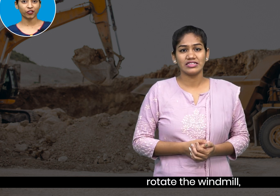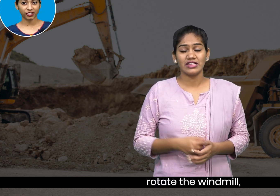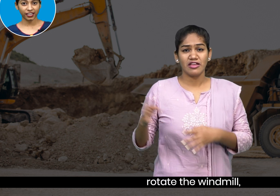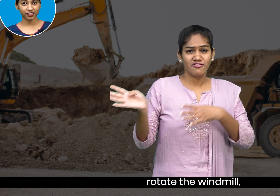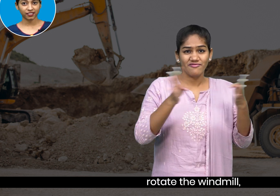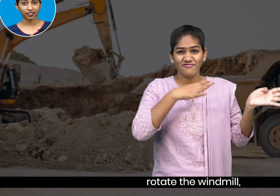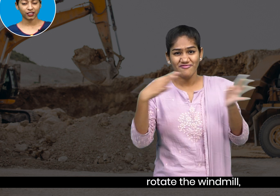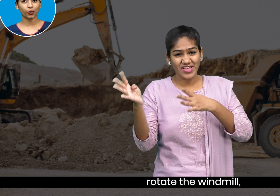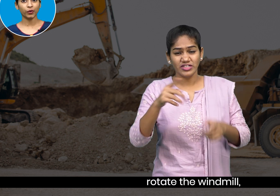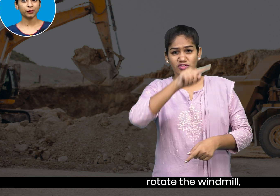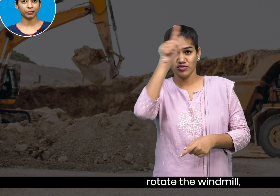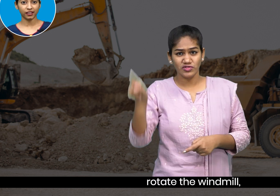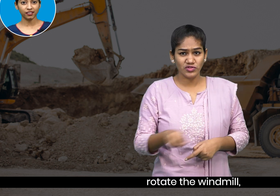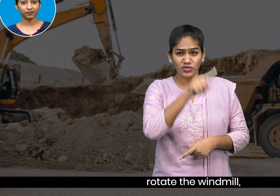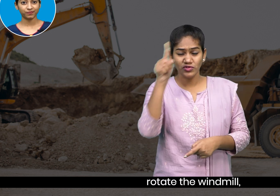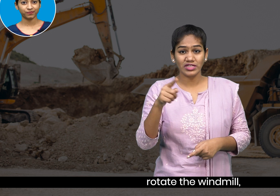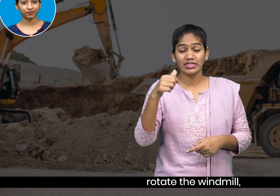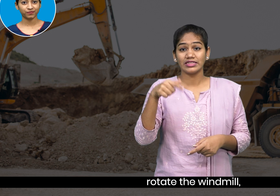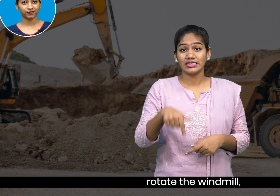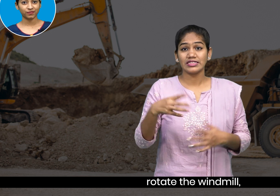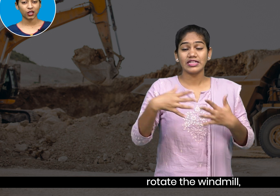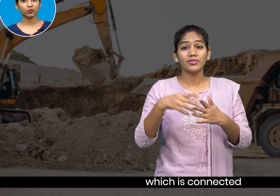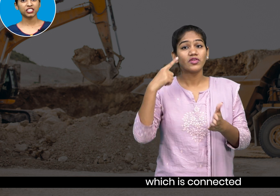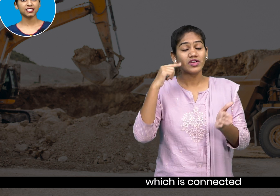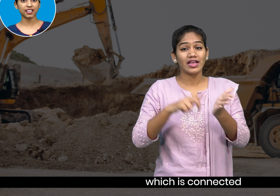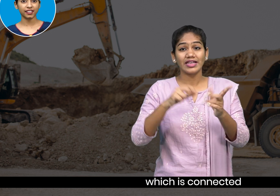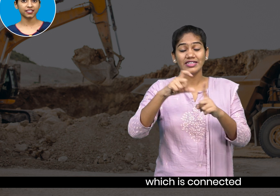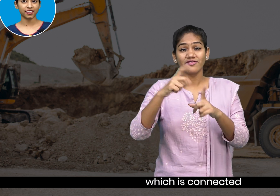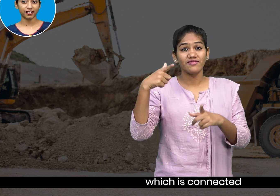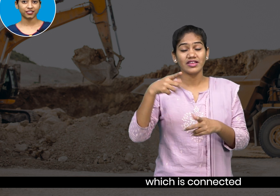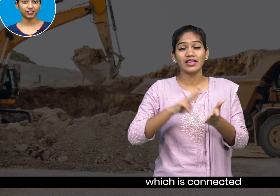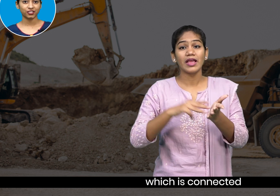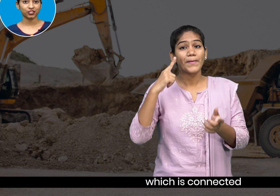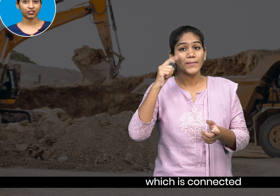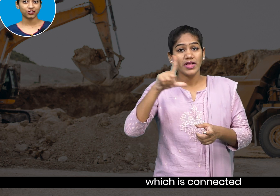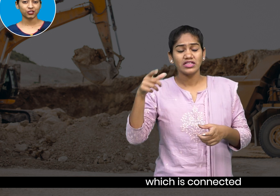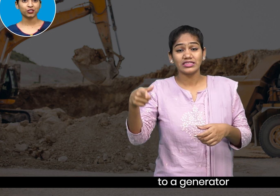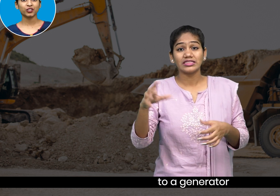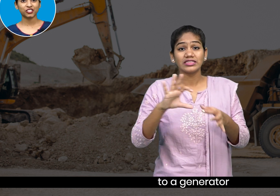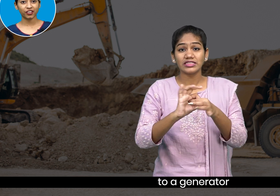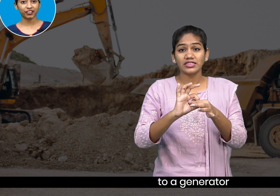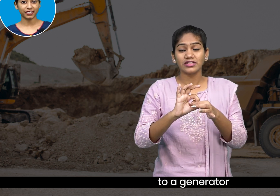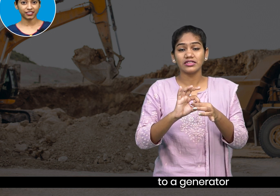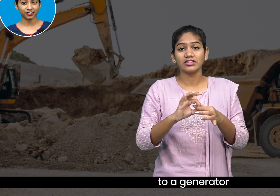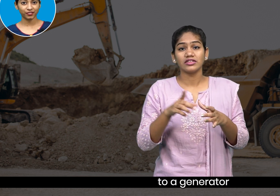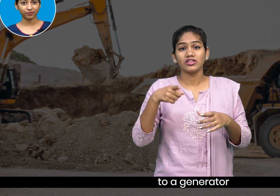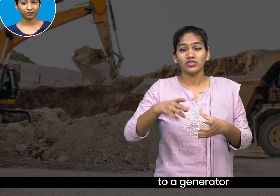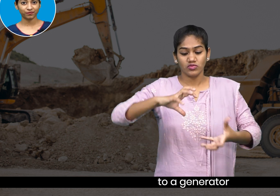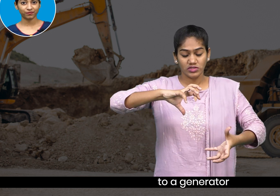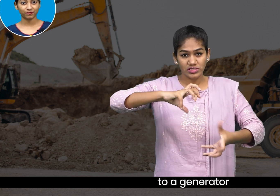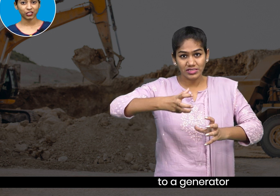winds rotate the windmill, which is connected to a